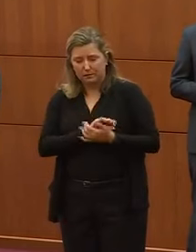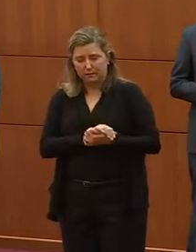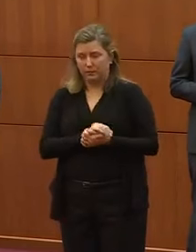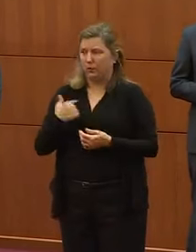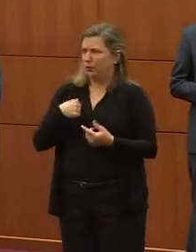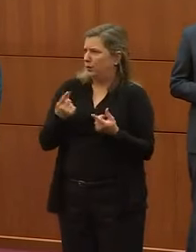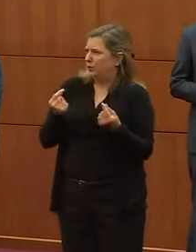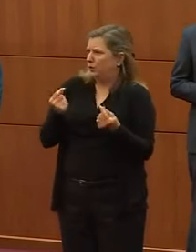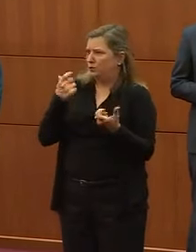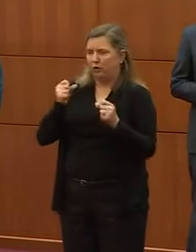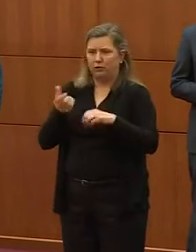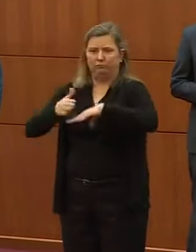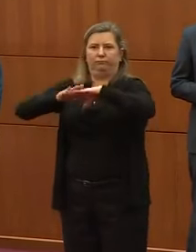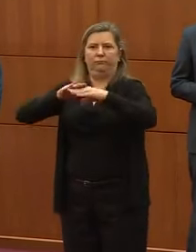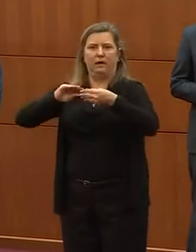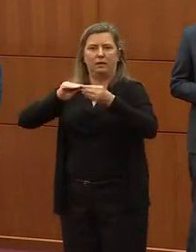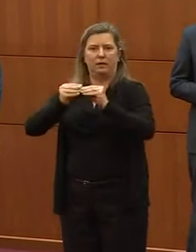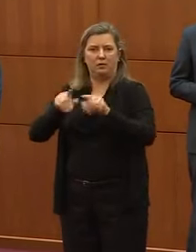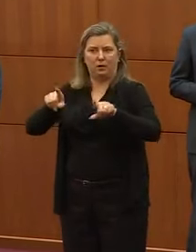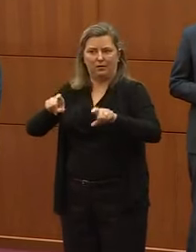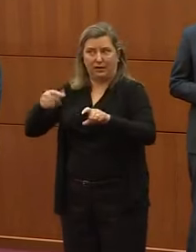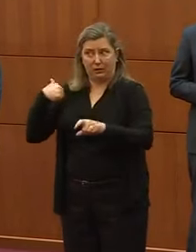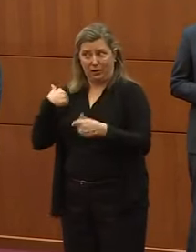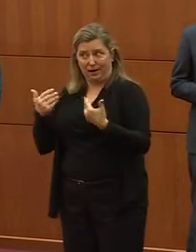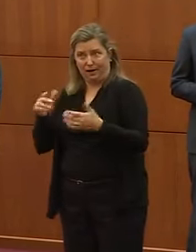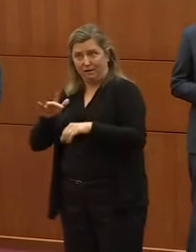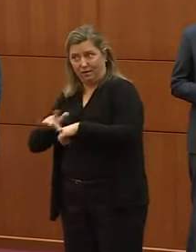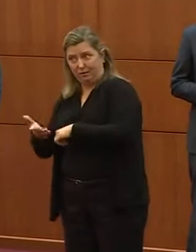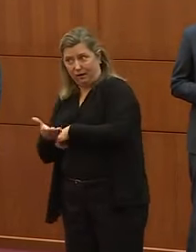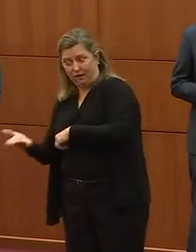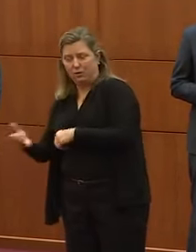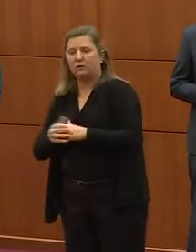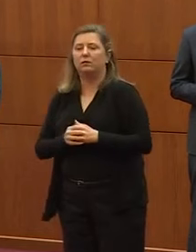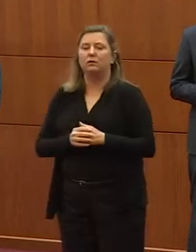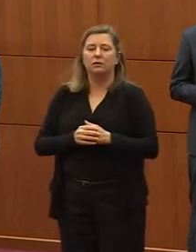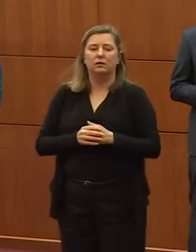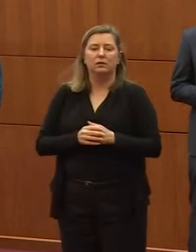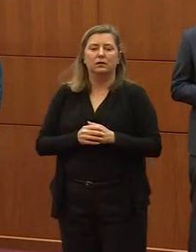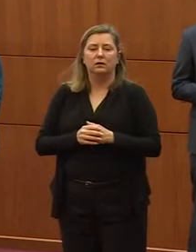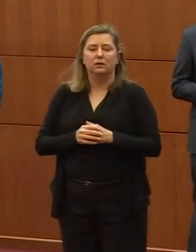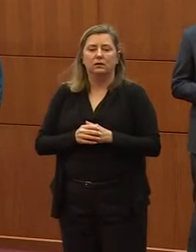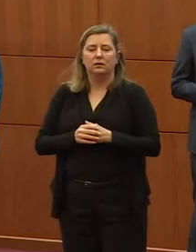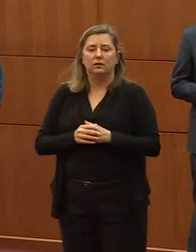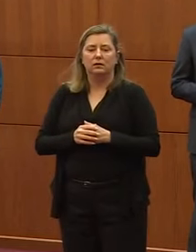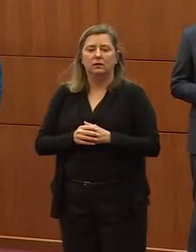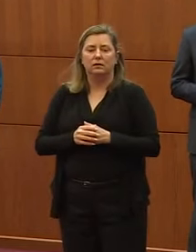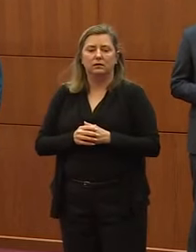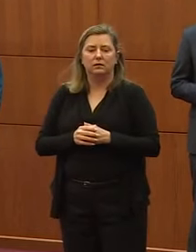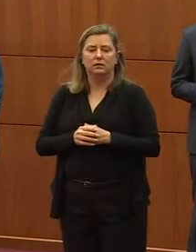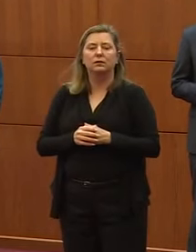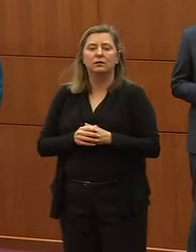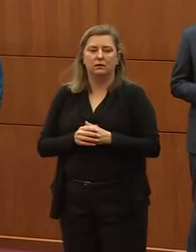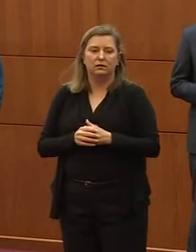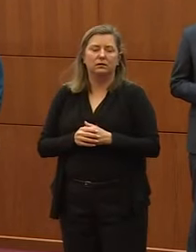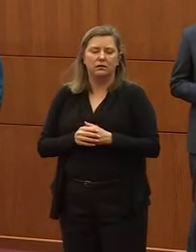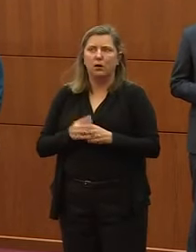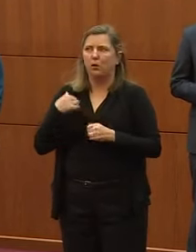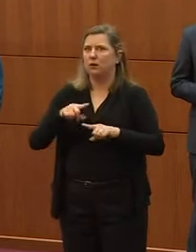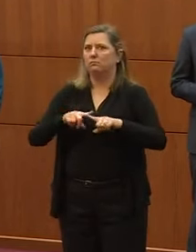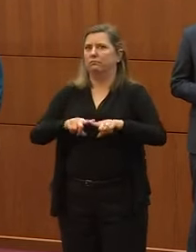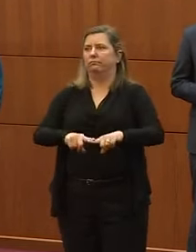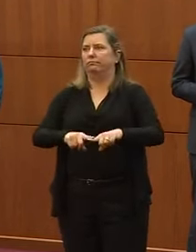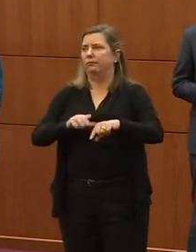we are doing to try to boost the number of tests that we have available. And while we are continuing to rely heavily